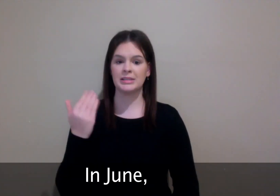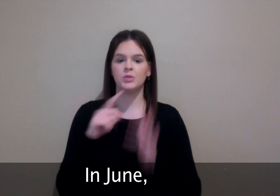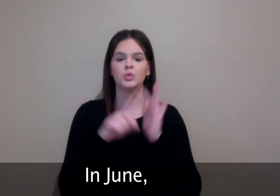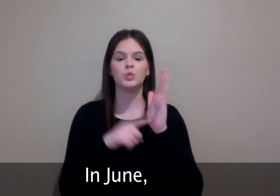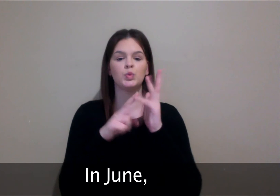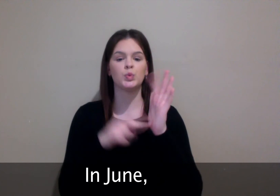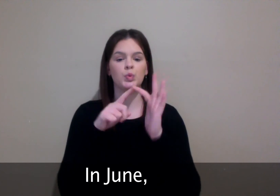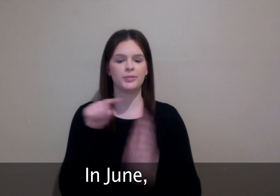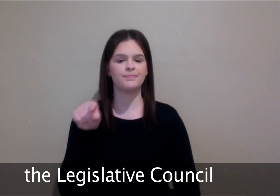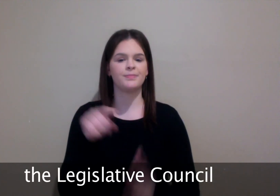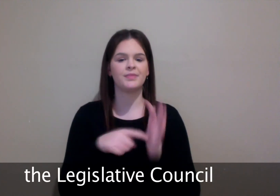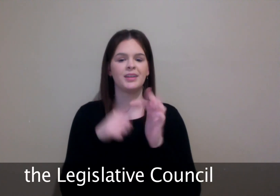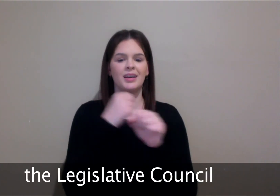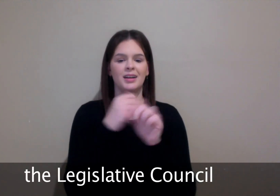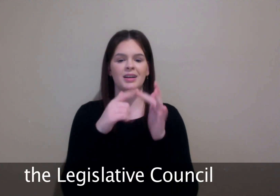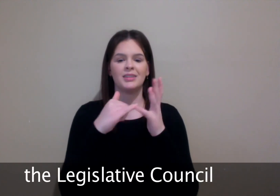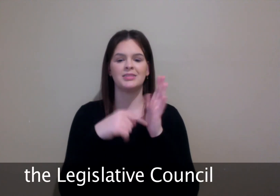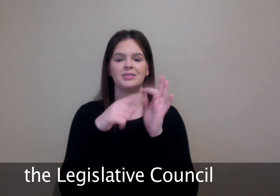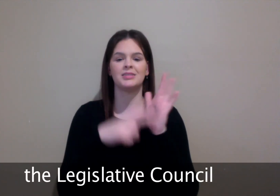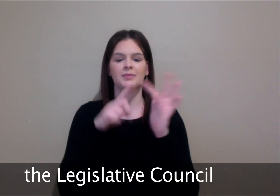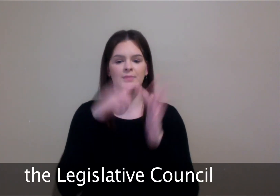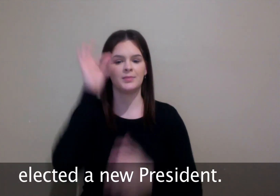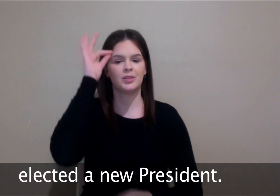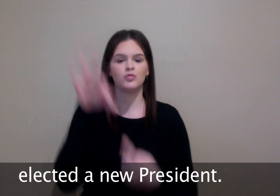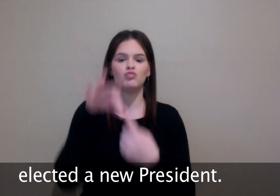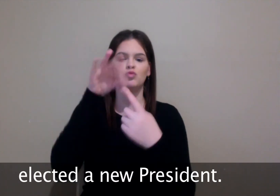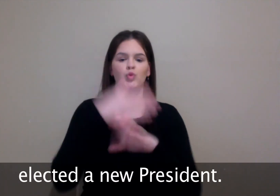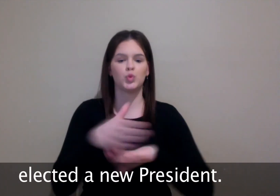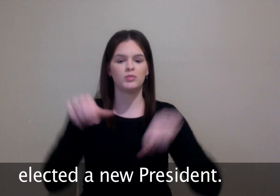In June, the Legislative Council elected a new president.